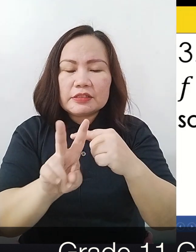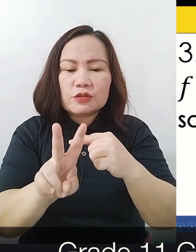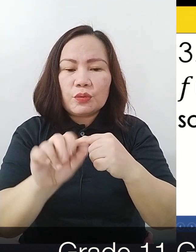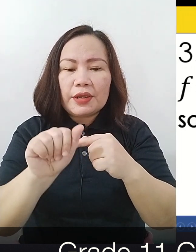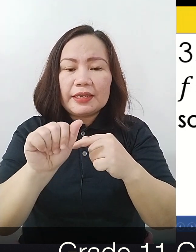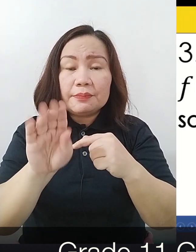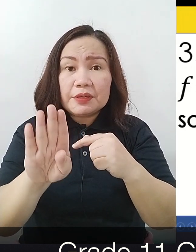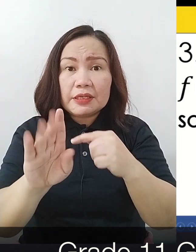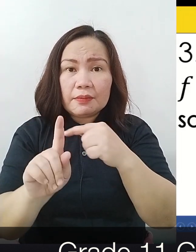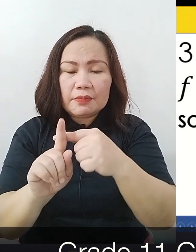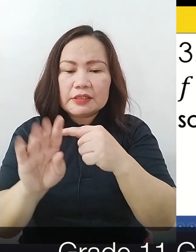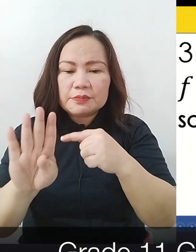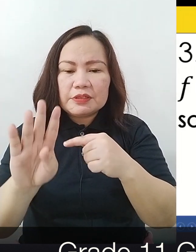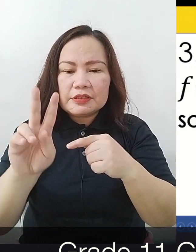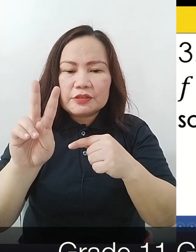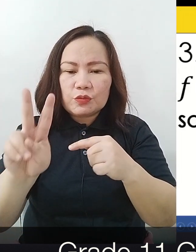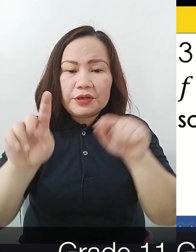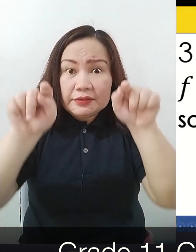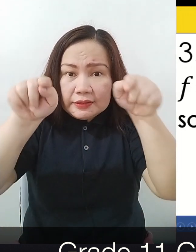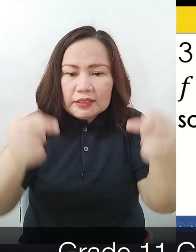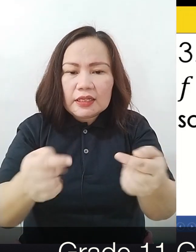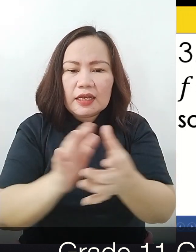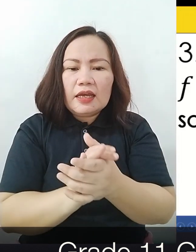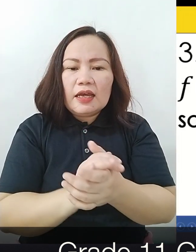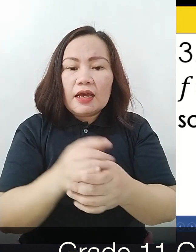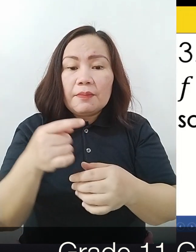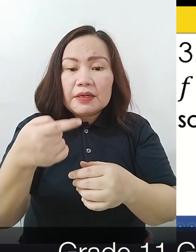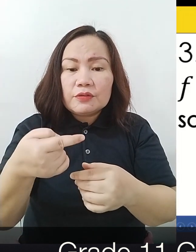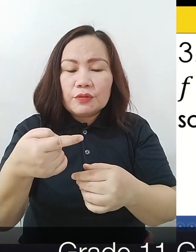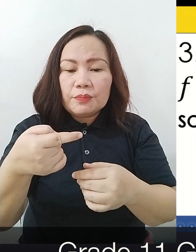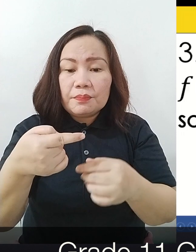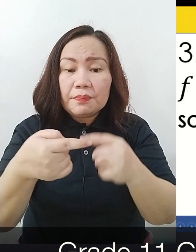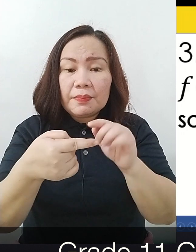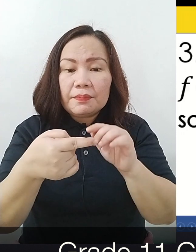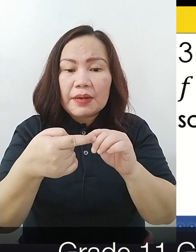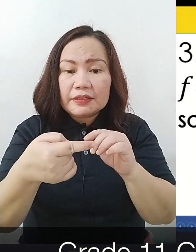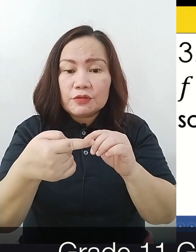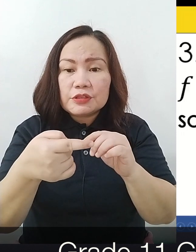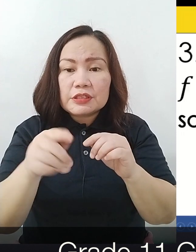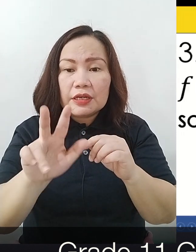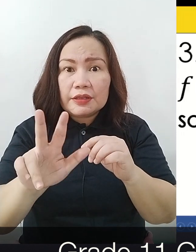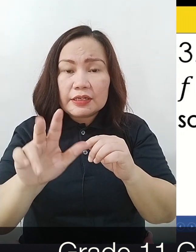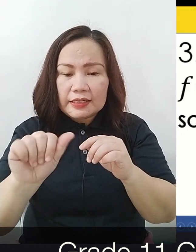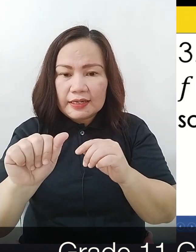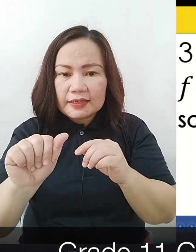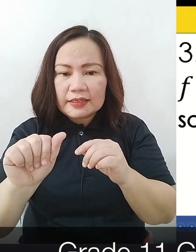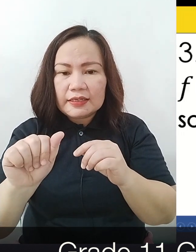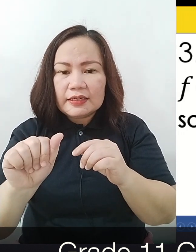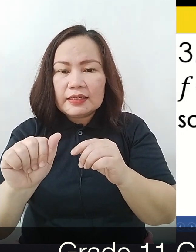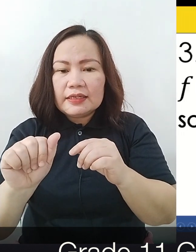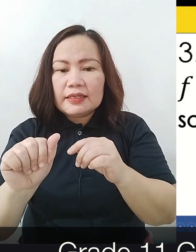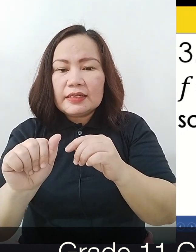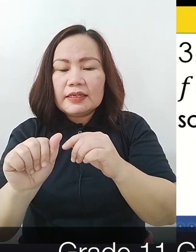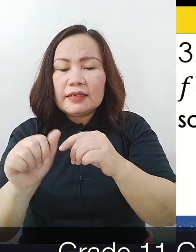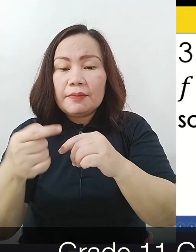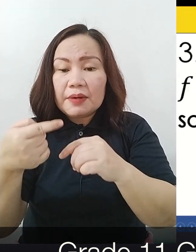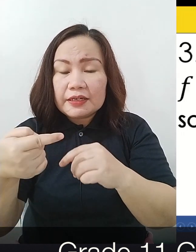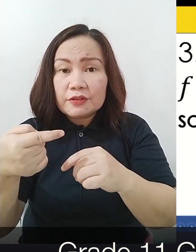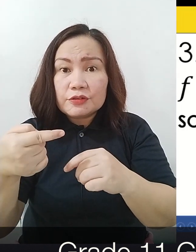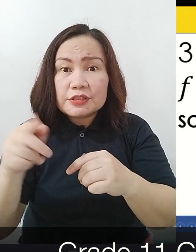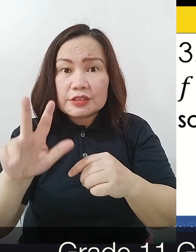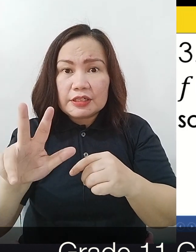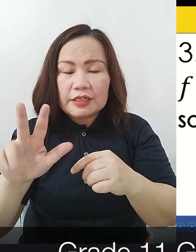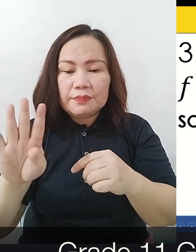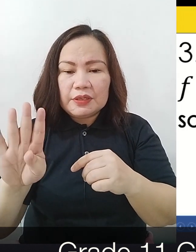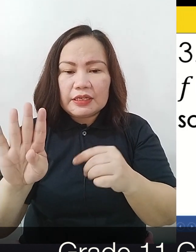b squared minus 3a, 3 times a times negative 3 times b is negative